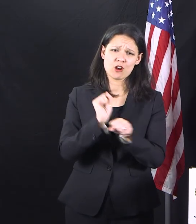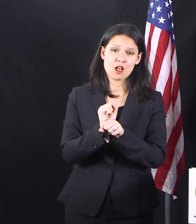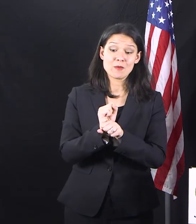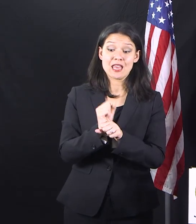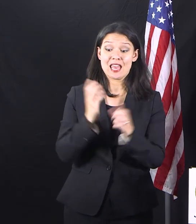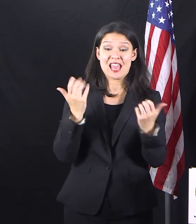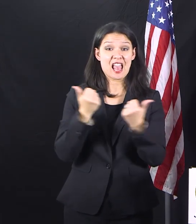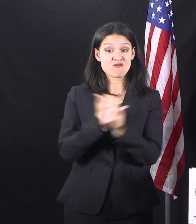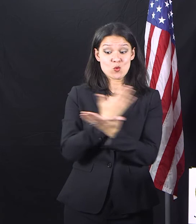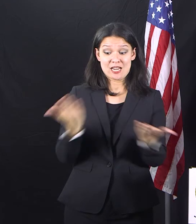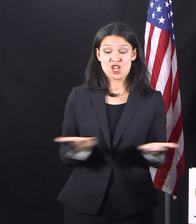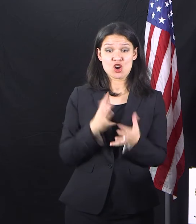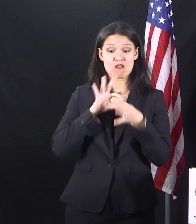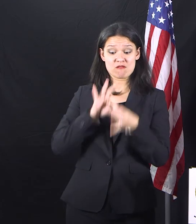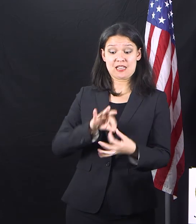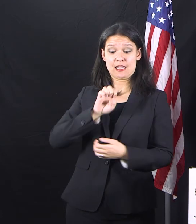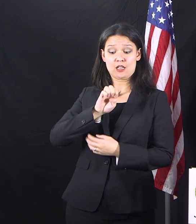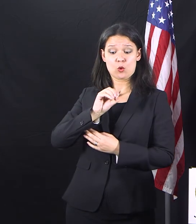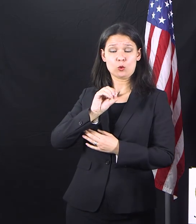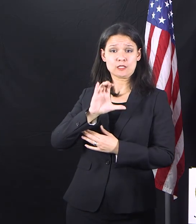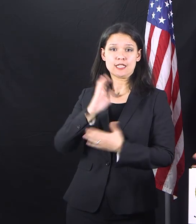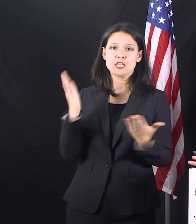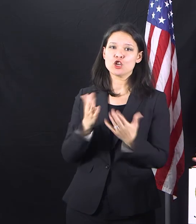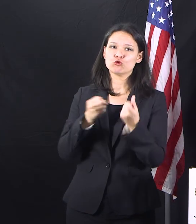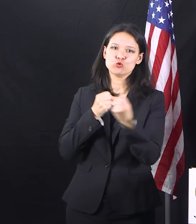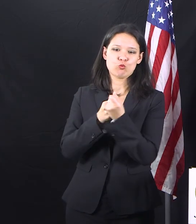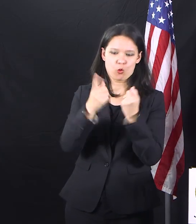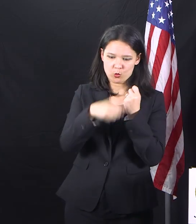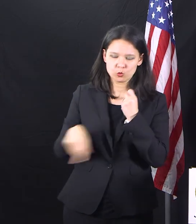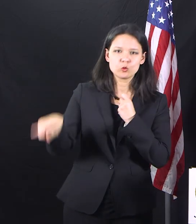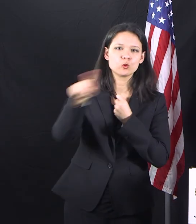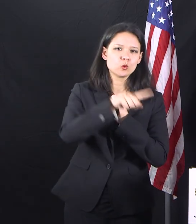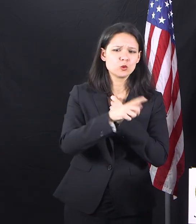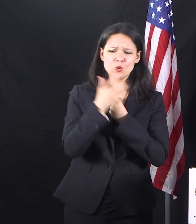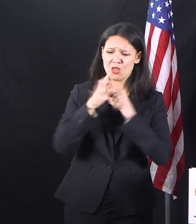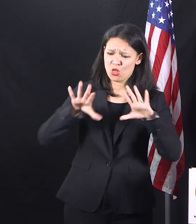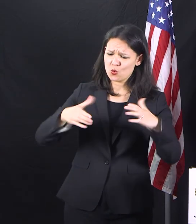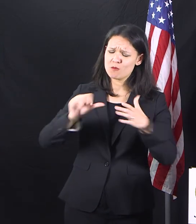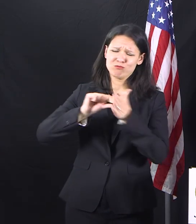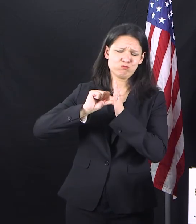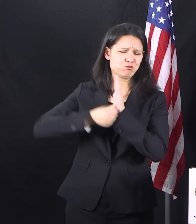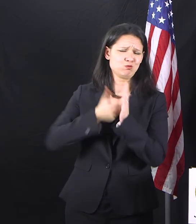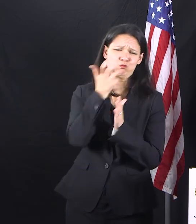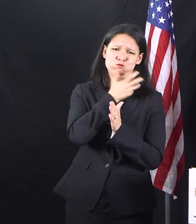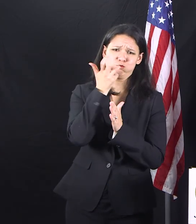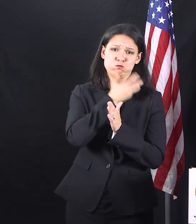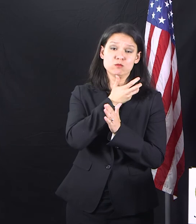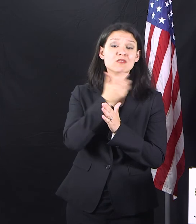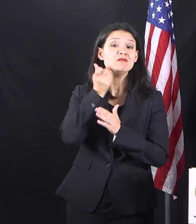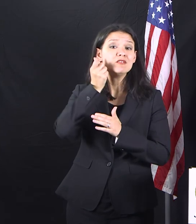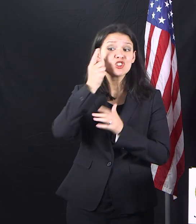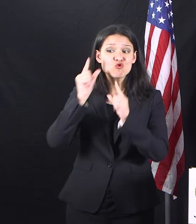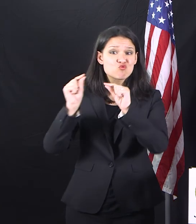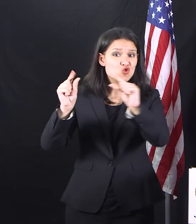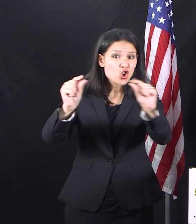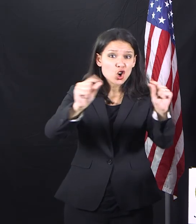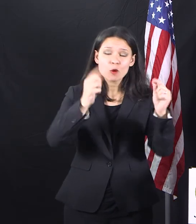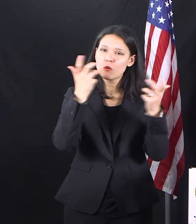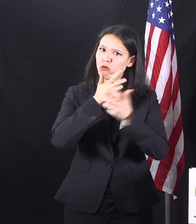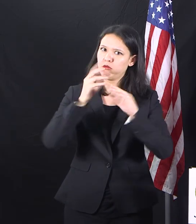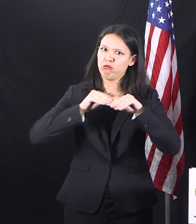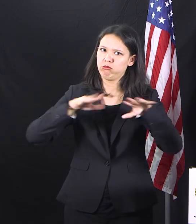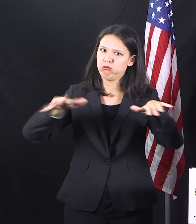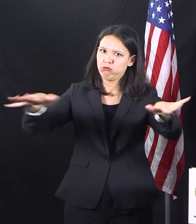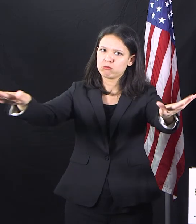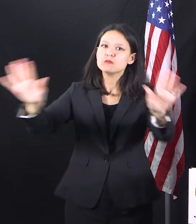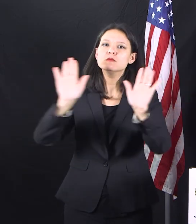the EOC is here working for you. I'm incredibly impressed with what they're doing. The rumors abound, like Chief mentioned.